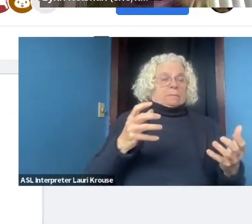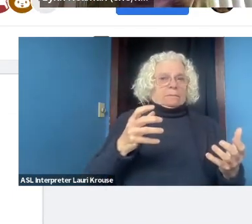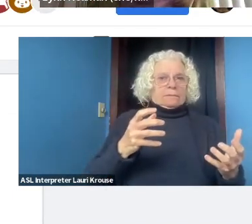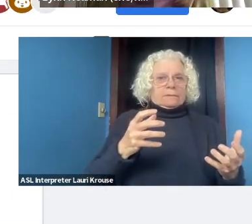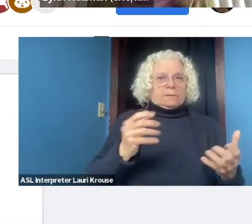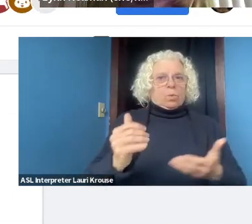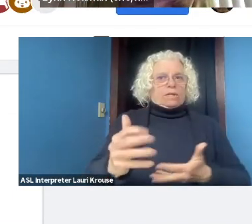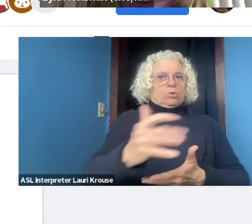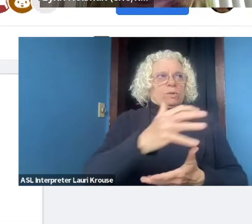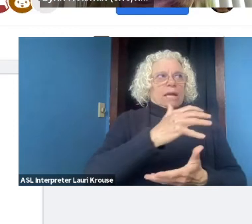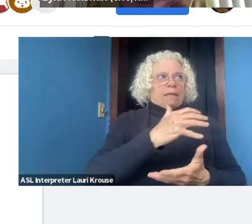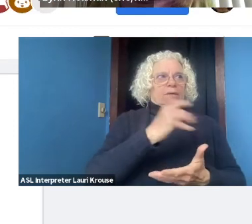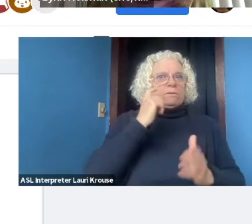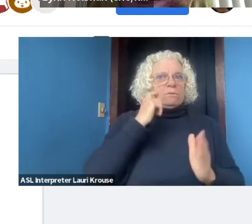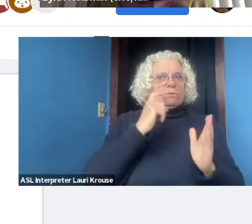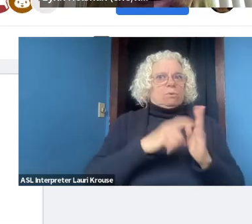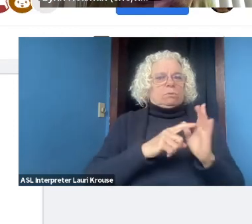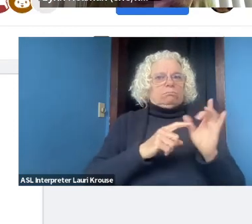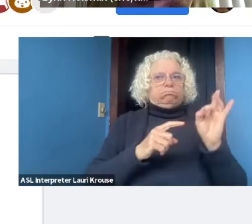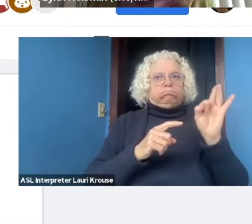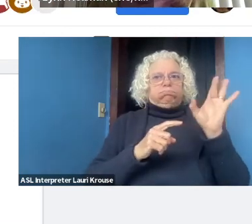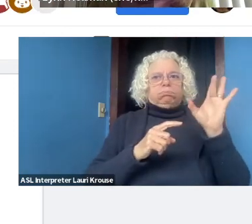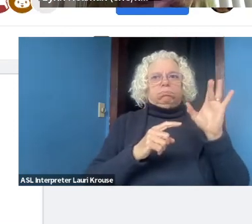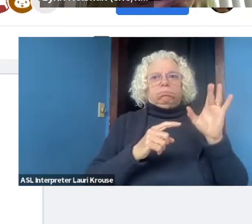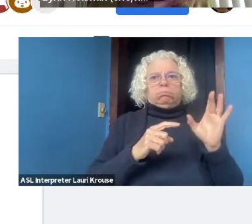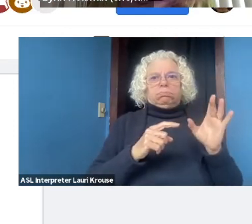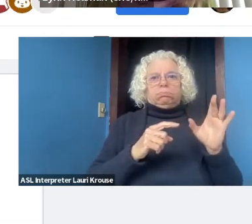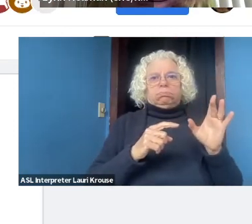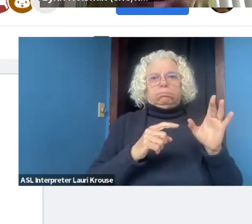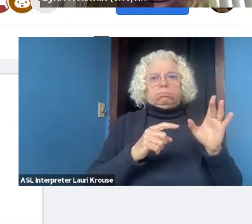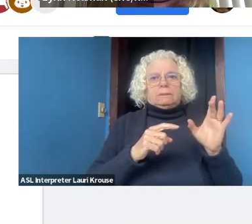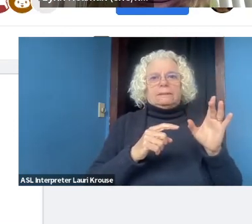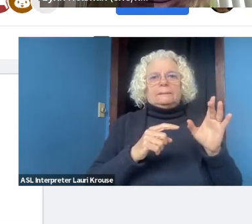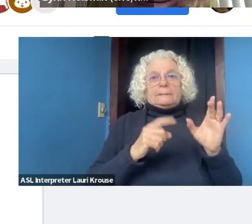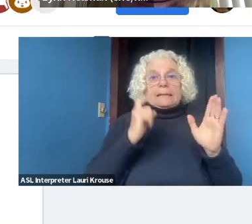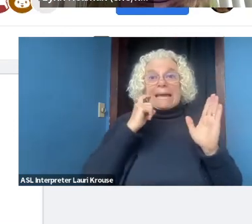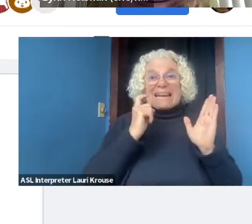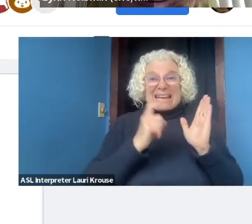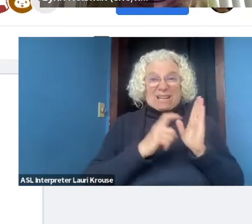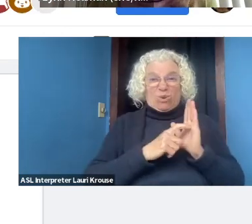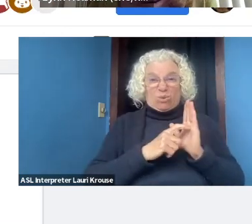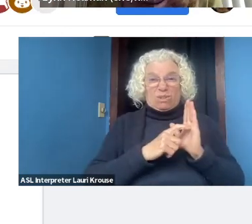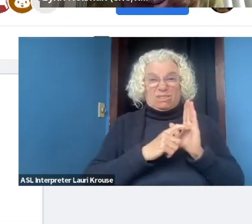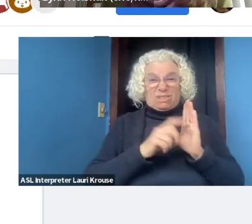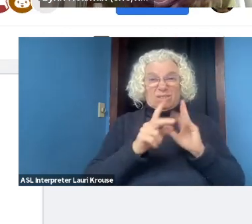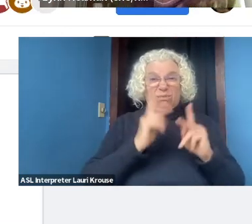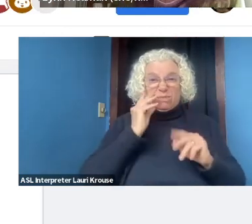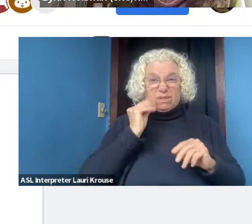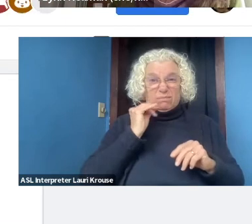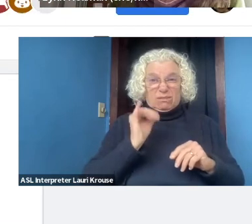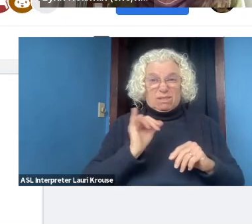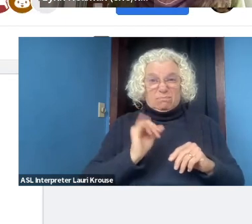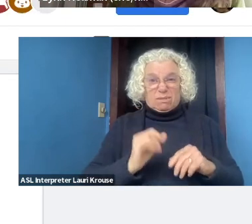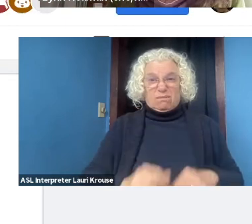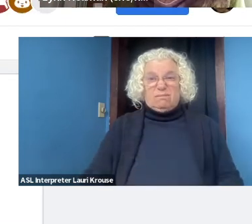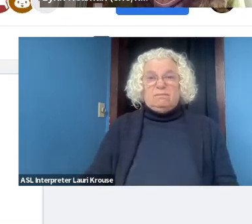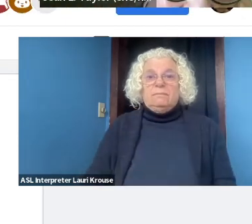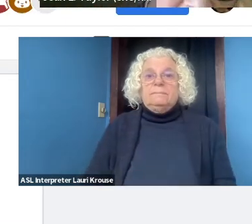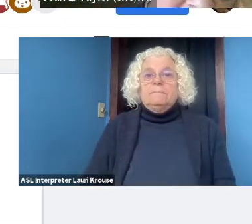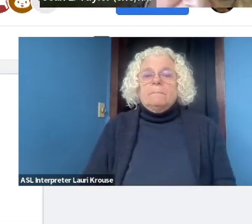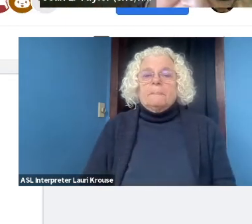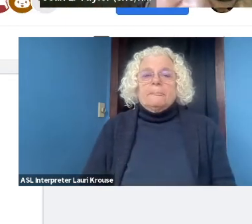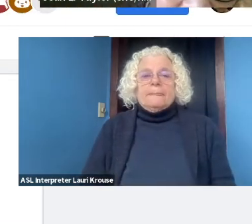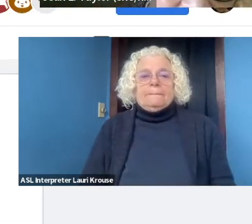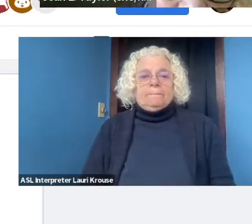it's like, oh, wow, this is really, and I see that happen in people all the time. Yeah. Well,